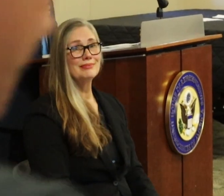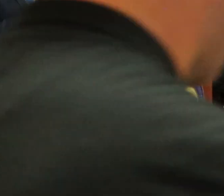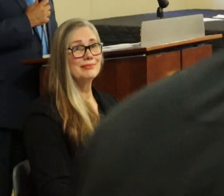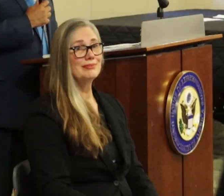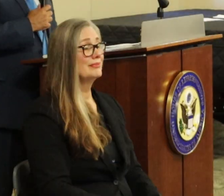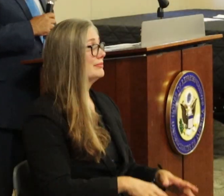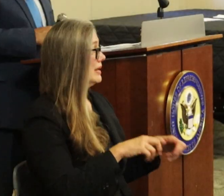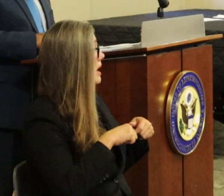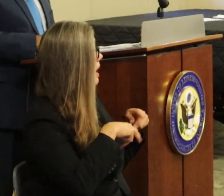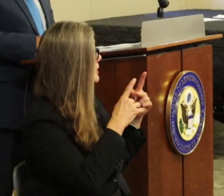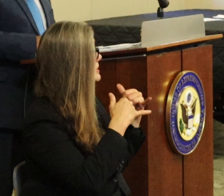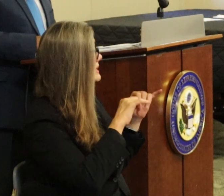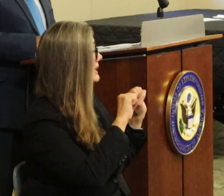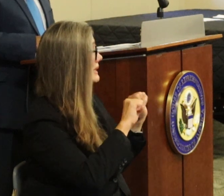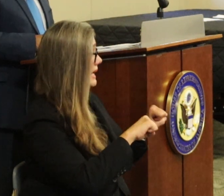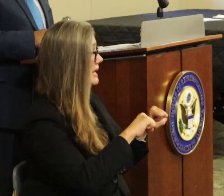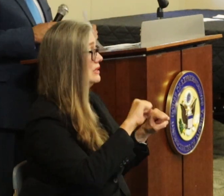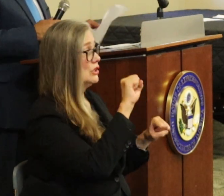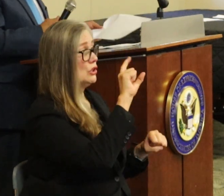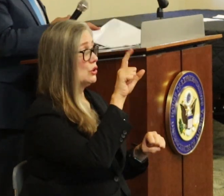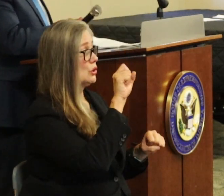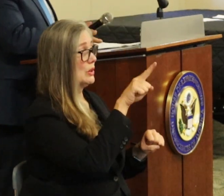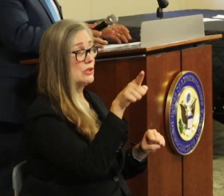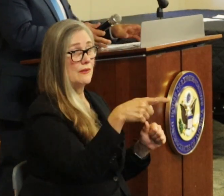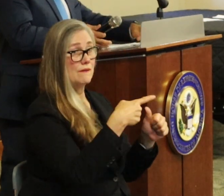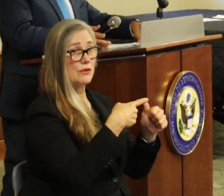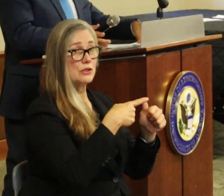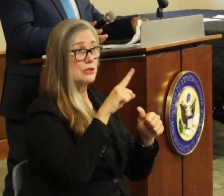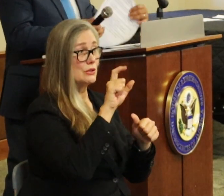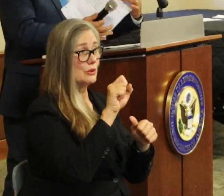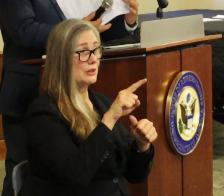have an opportunity to pass in your questions. Our first question,